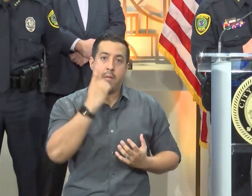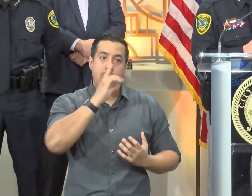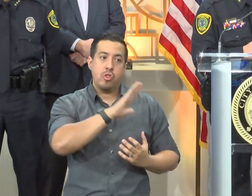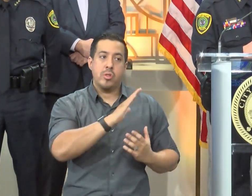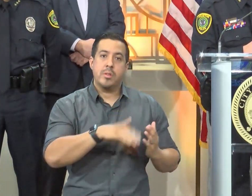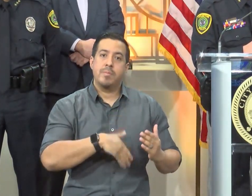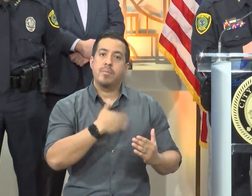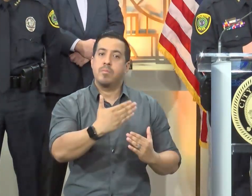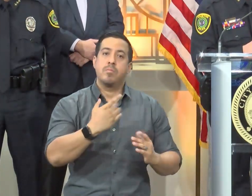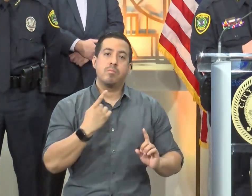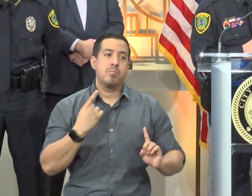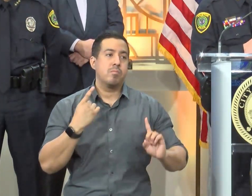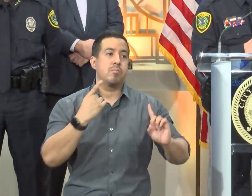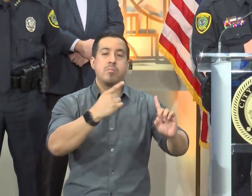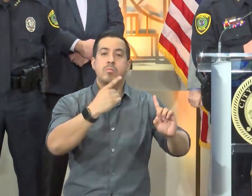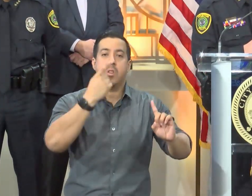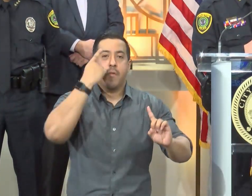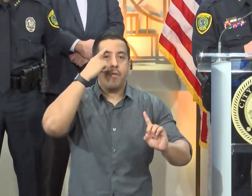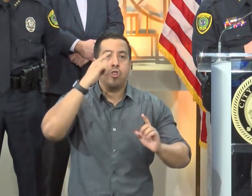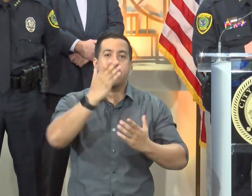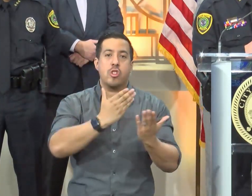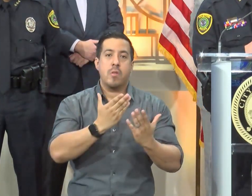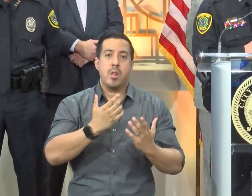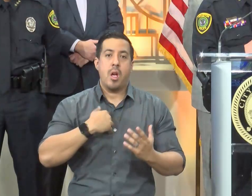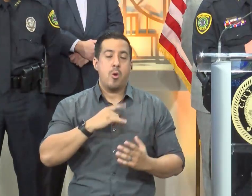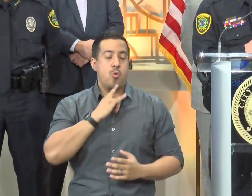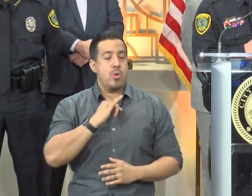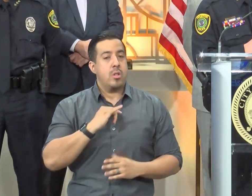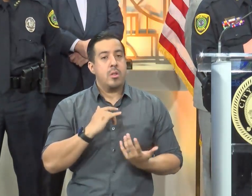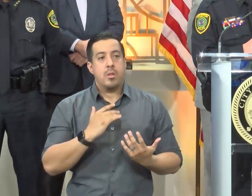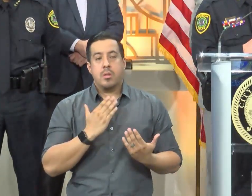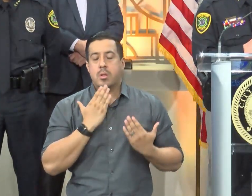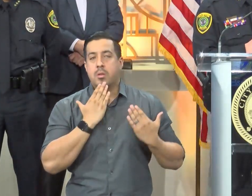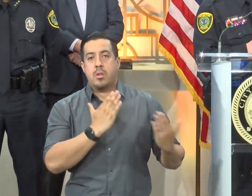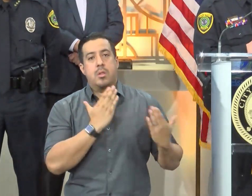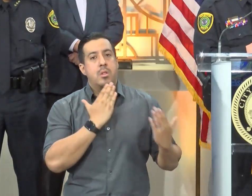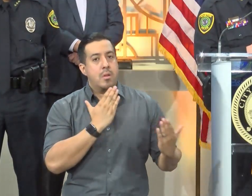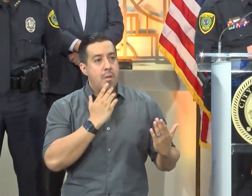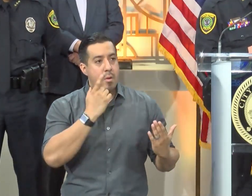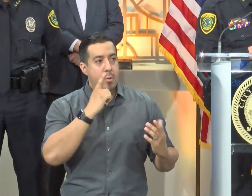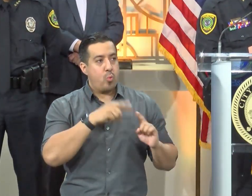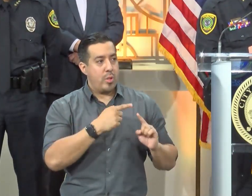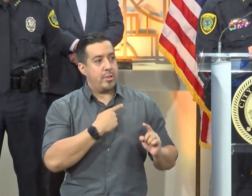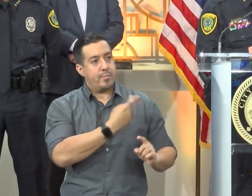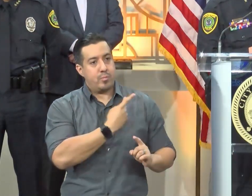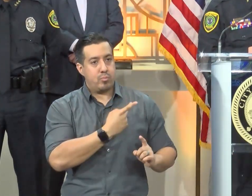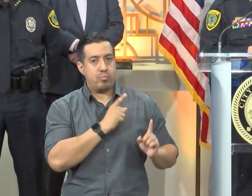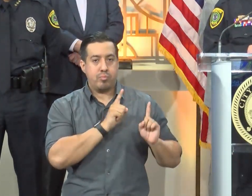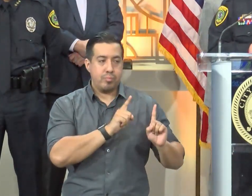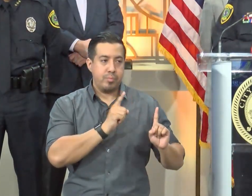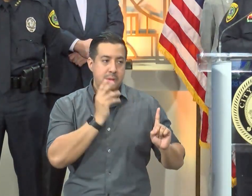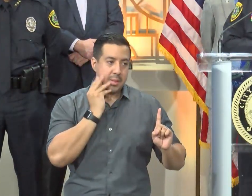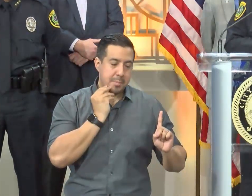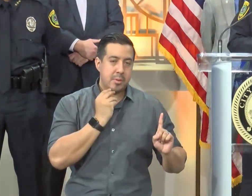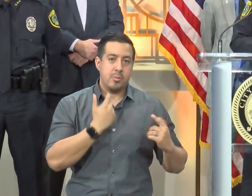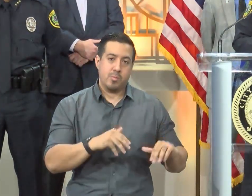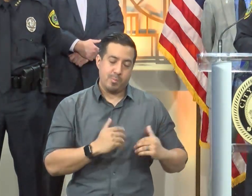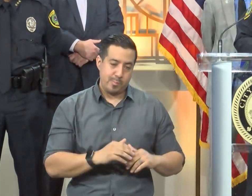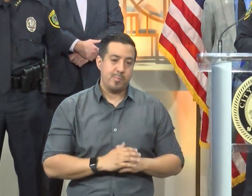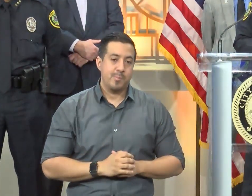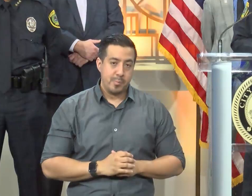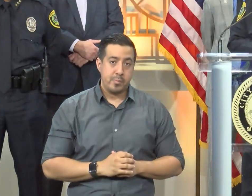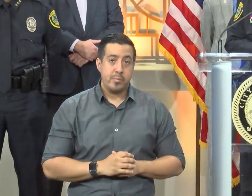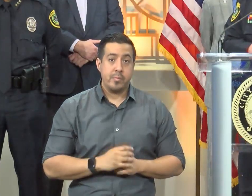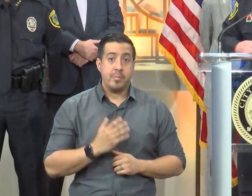next journey of service, and I will forever be grateful for the time that we were given together. You know, to